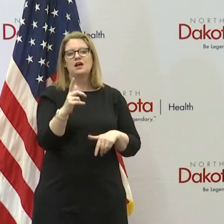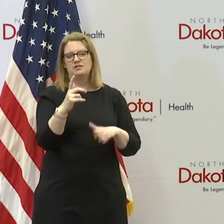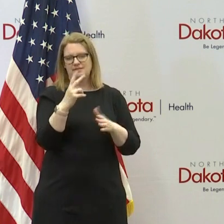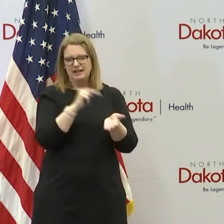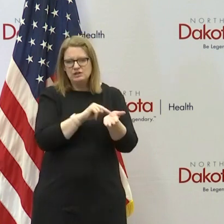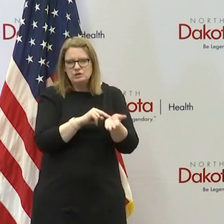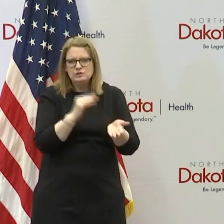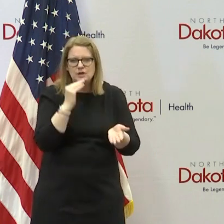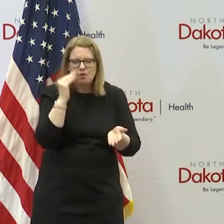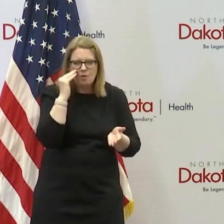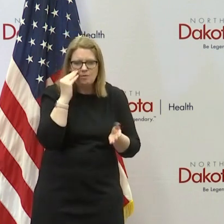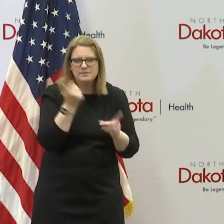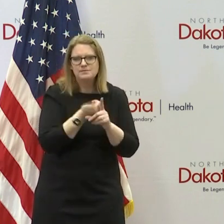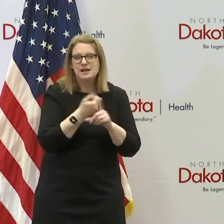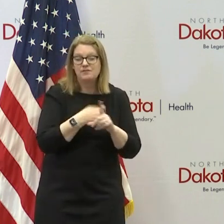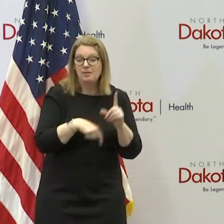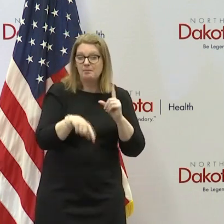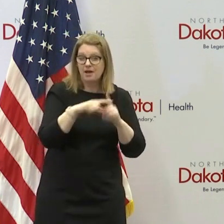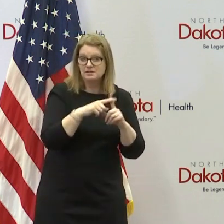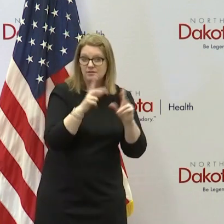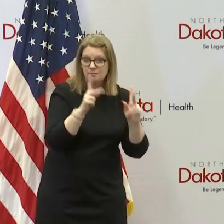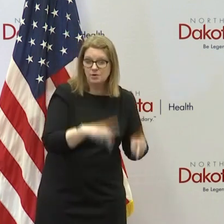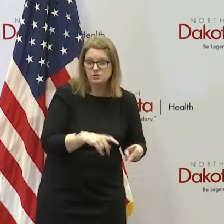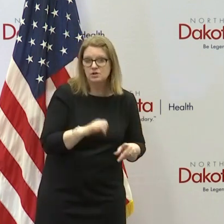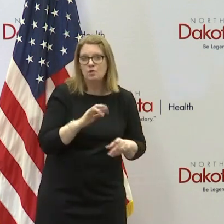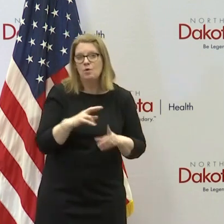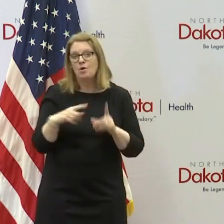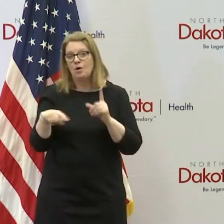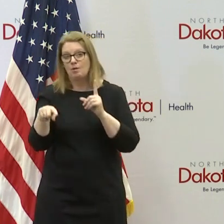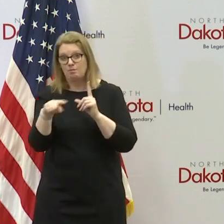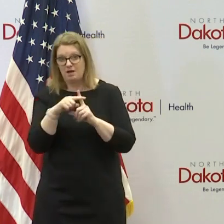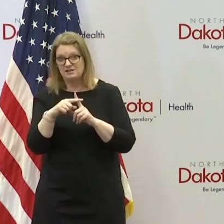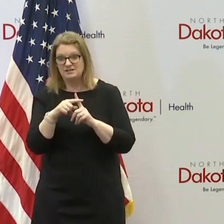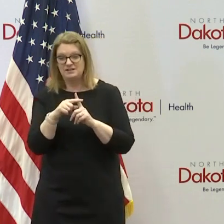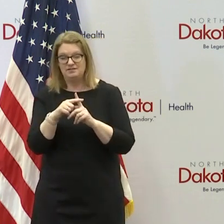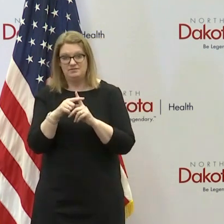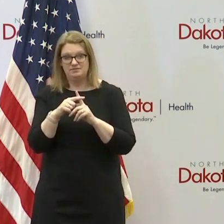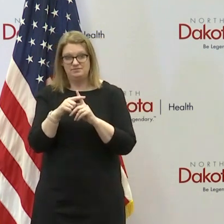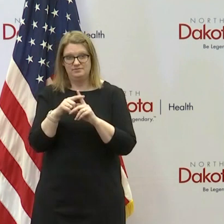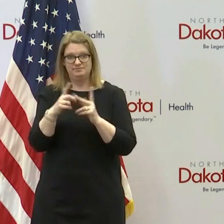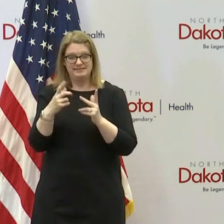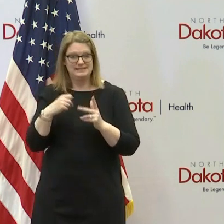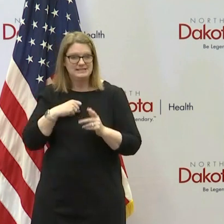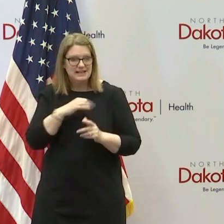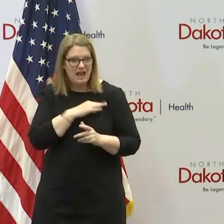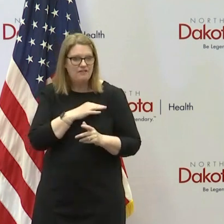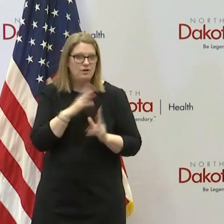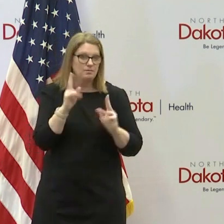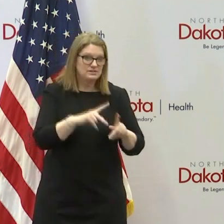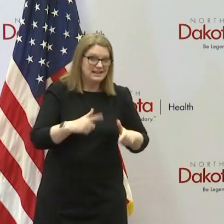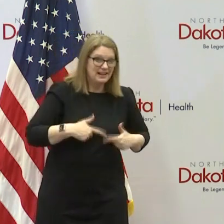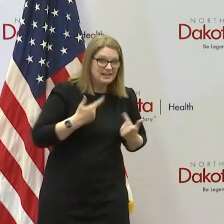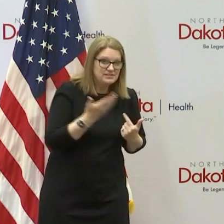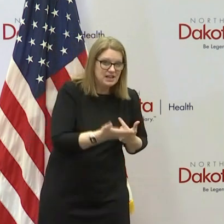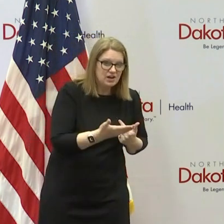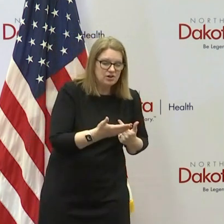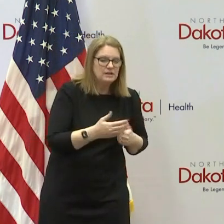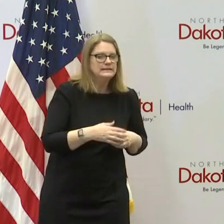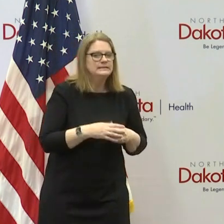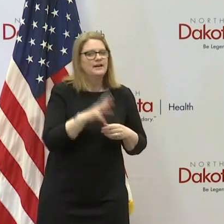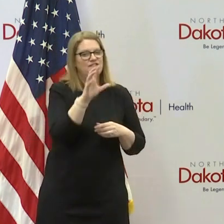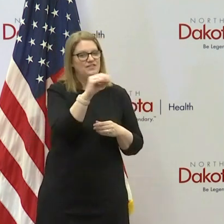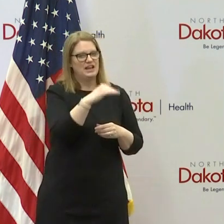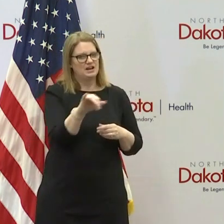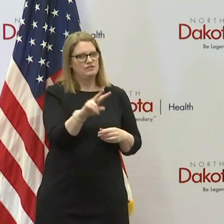have either a positive individual or a positive resident or a positive staff member. And it's important that we're going to continue to